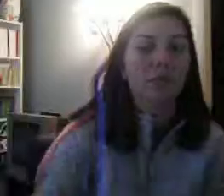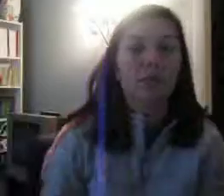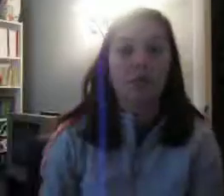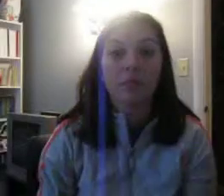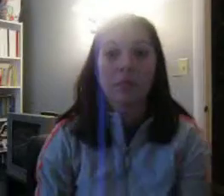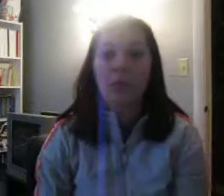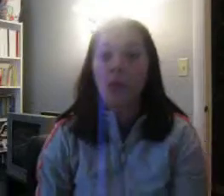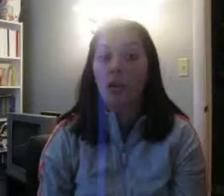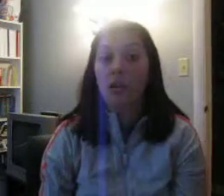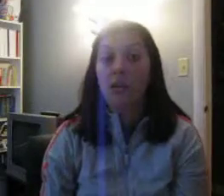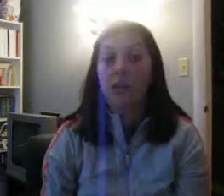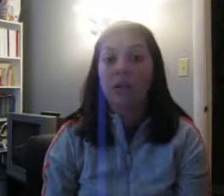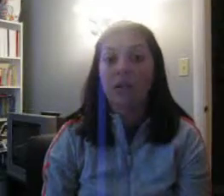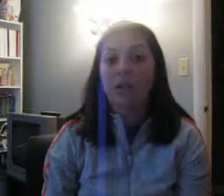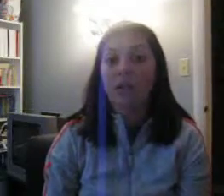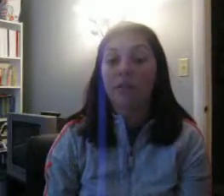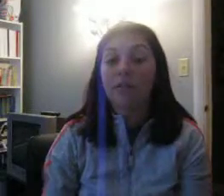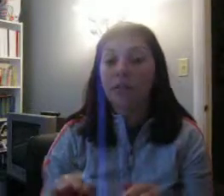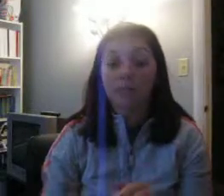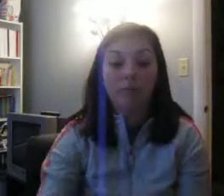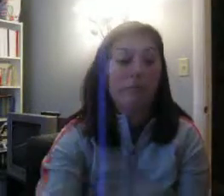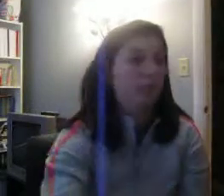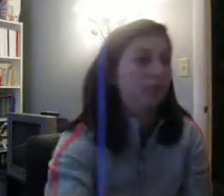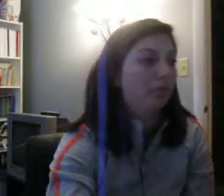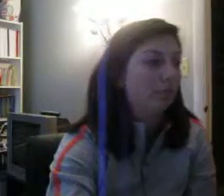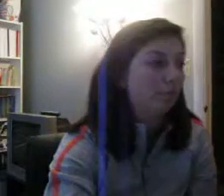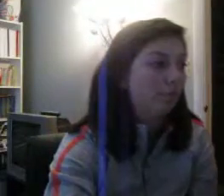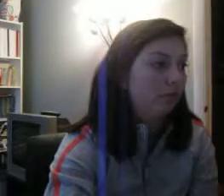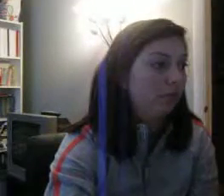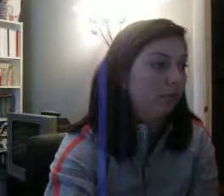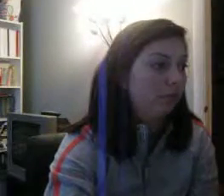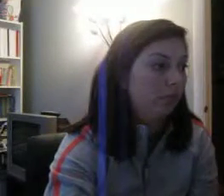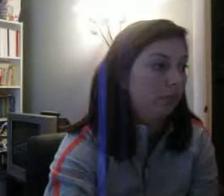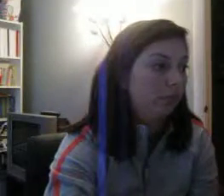town, or I could call them and let them know what I think.